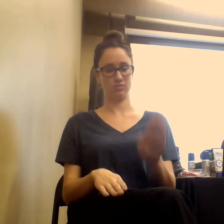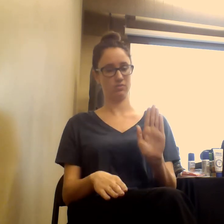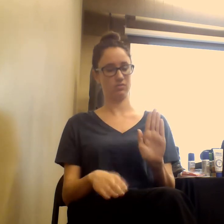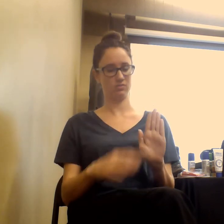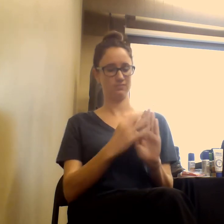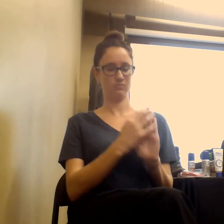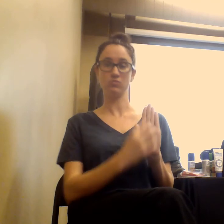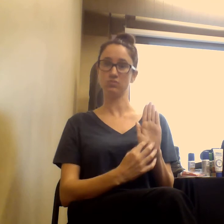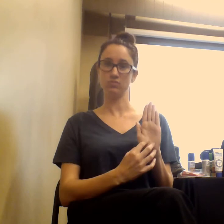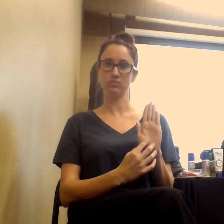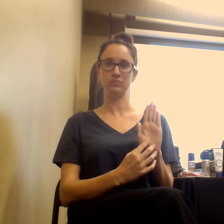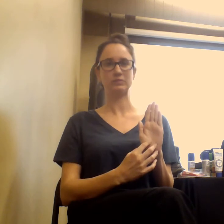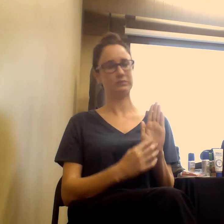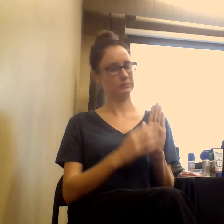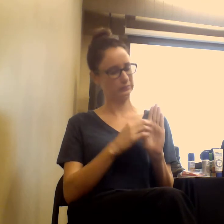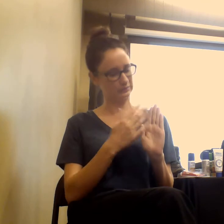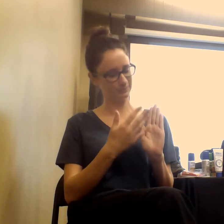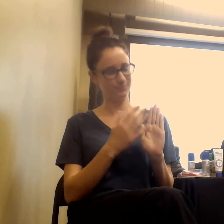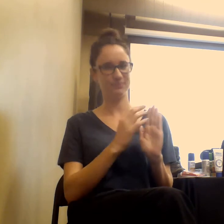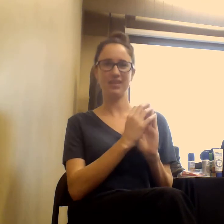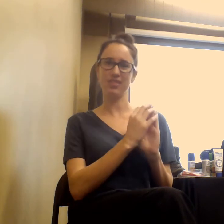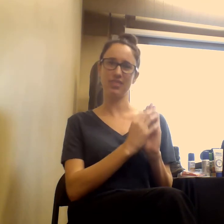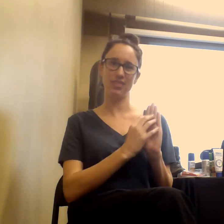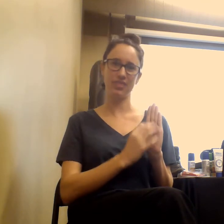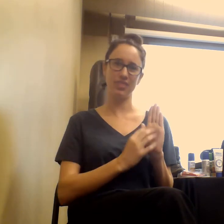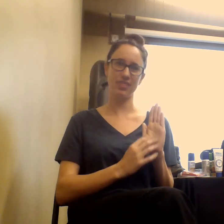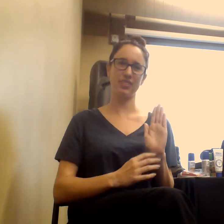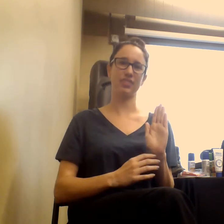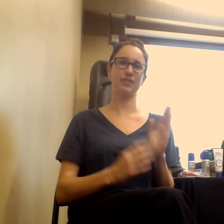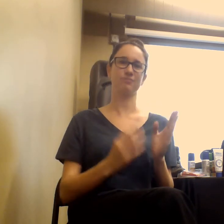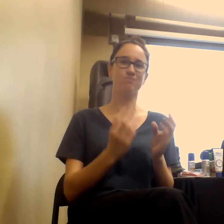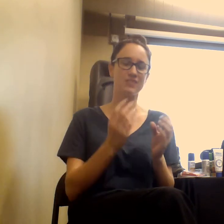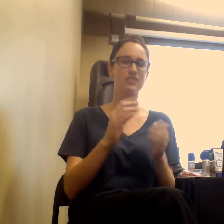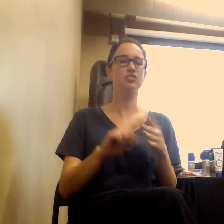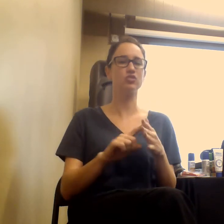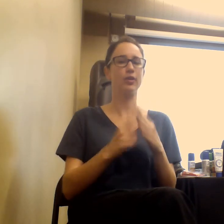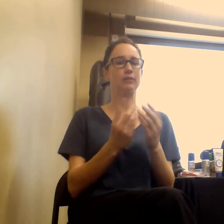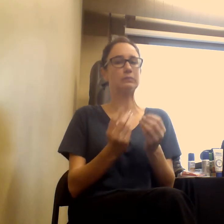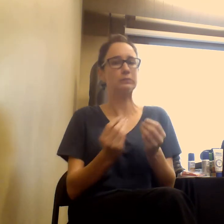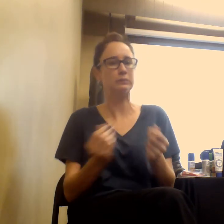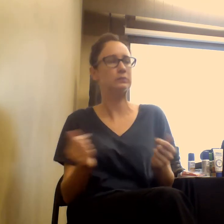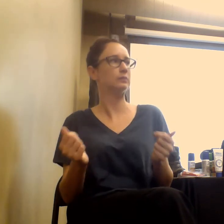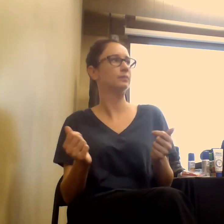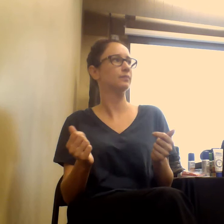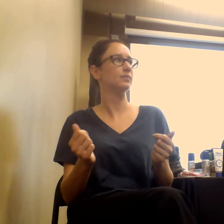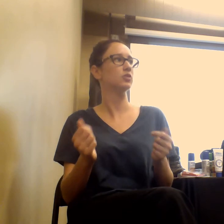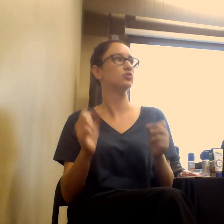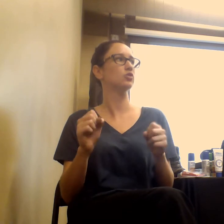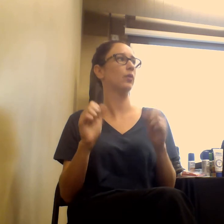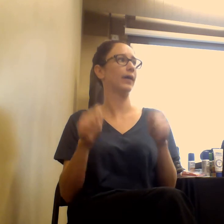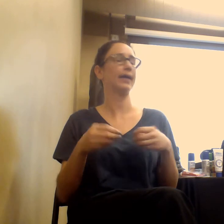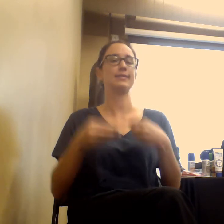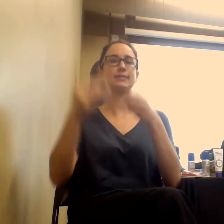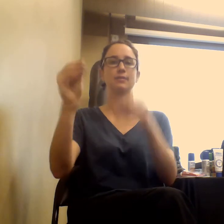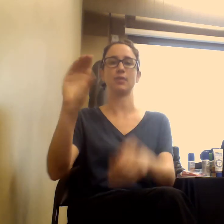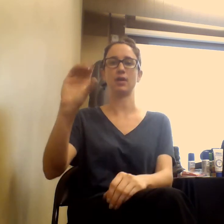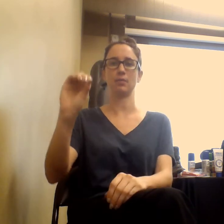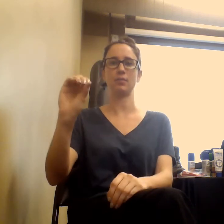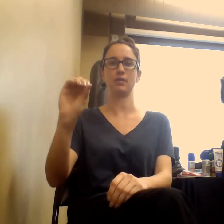they do resole these shoes, and I so want to resole this shoe. But what's happening now is